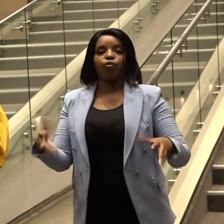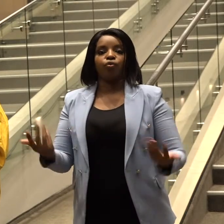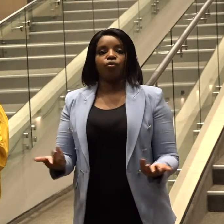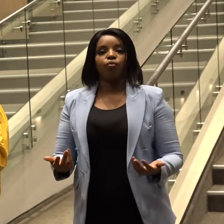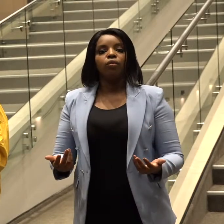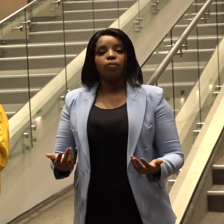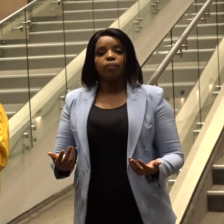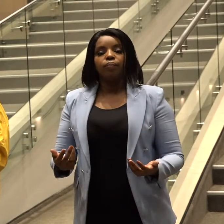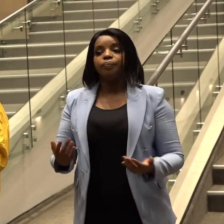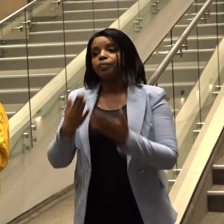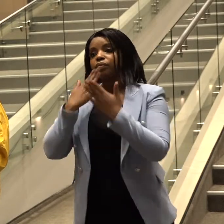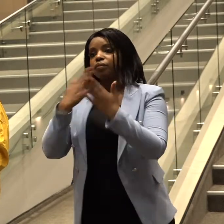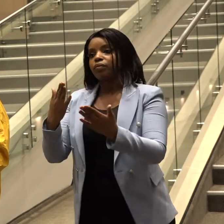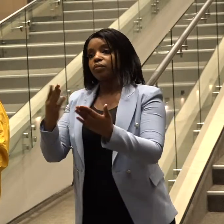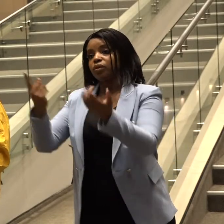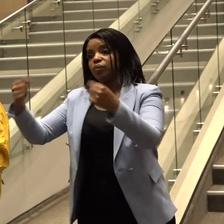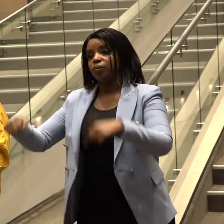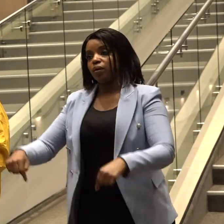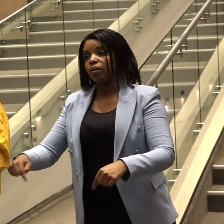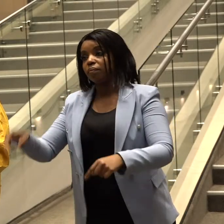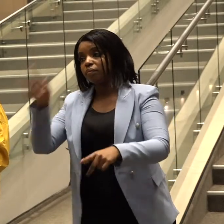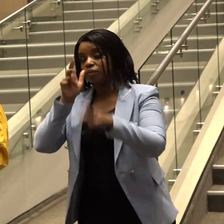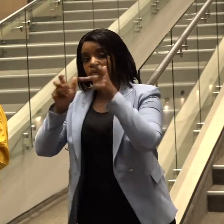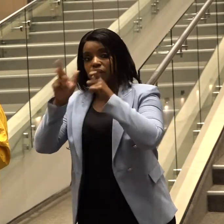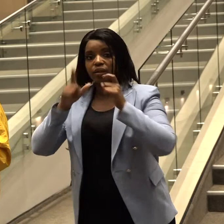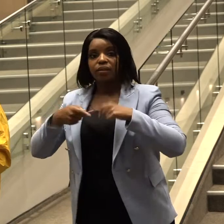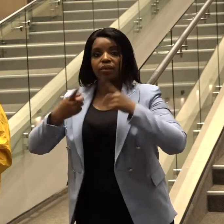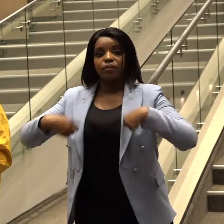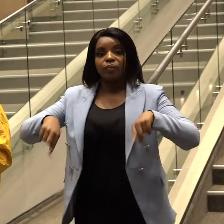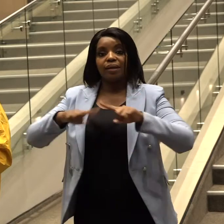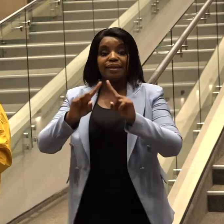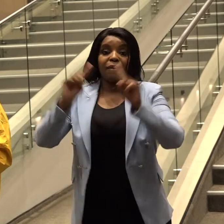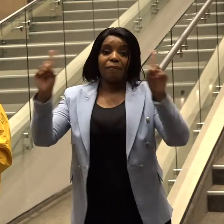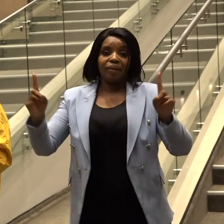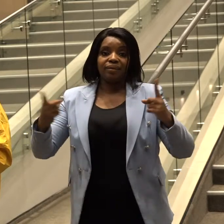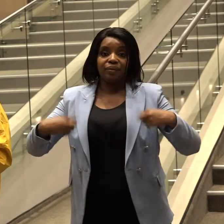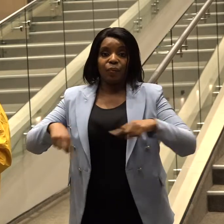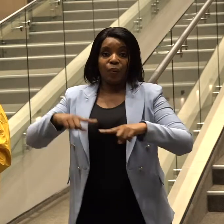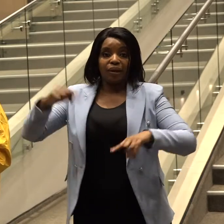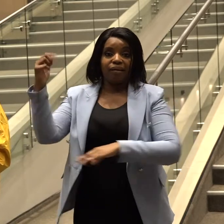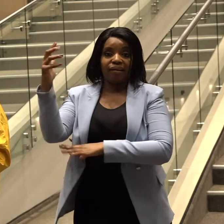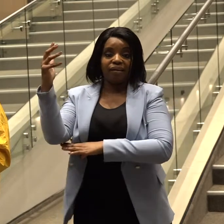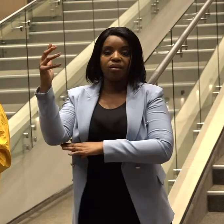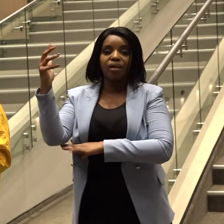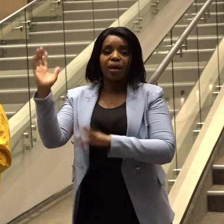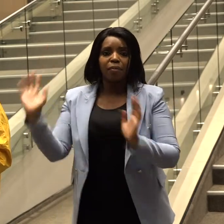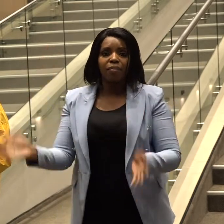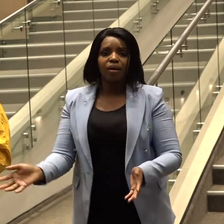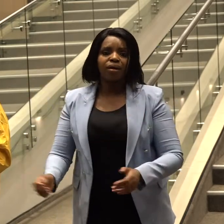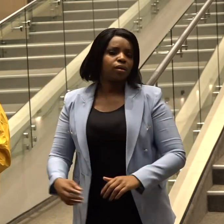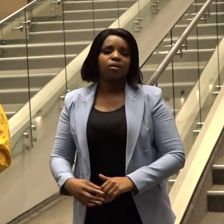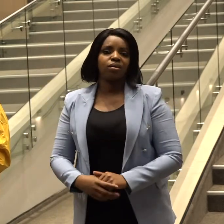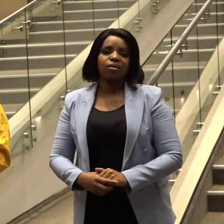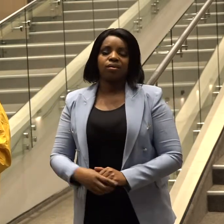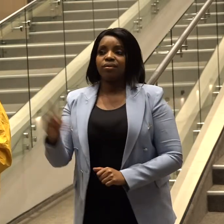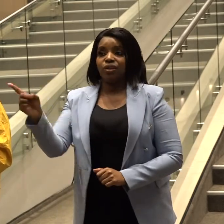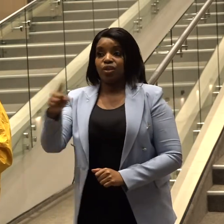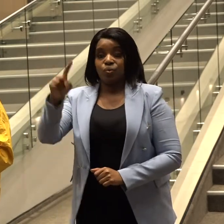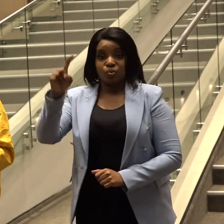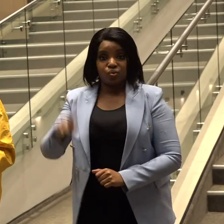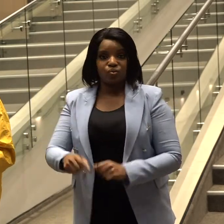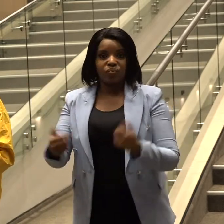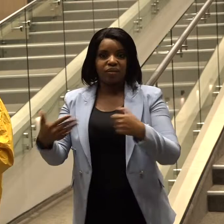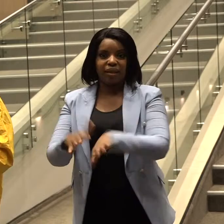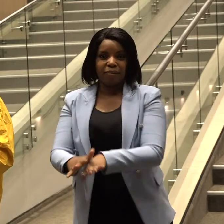and present our story but our stories must be implemented because our government has become